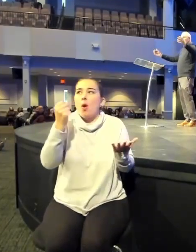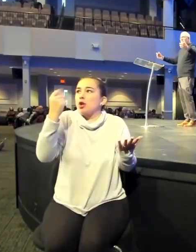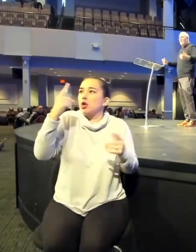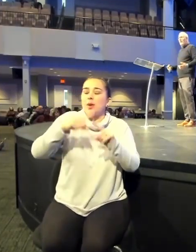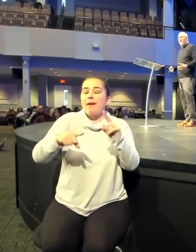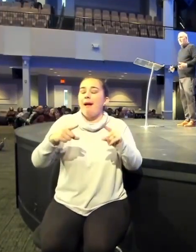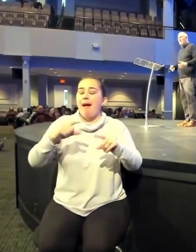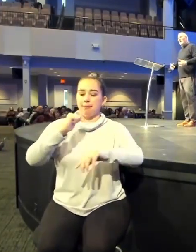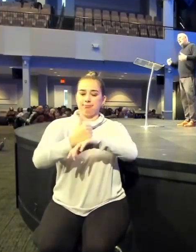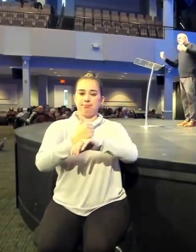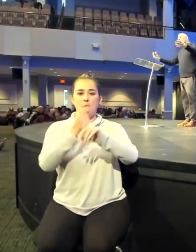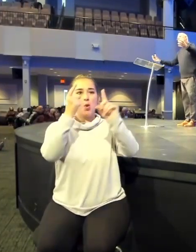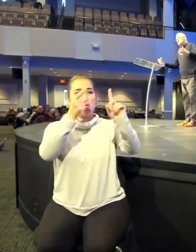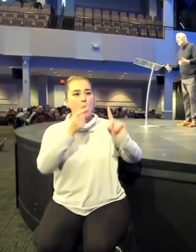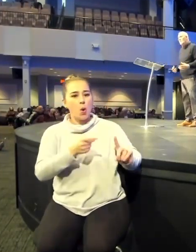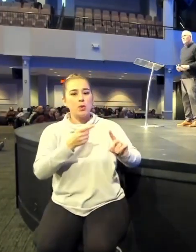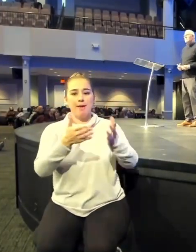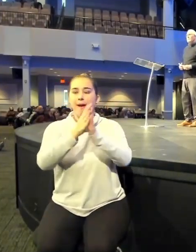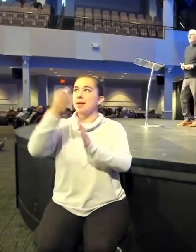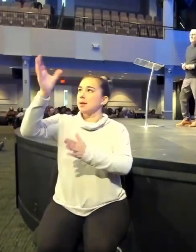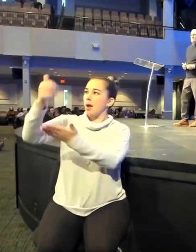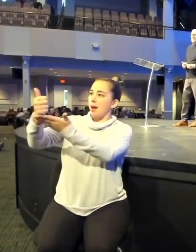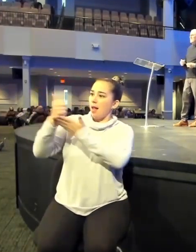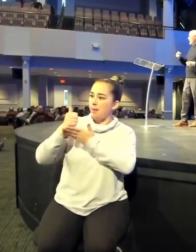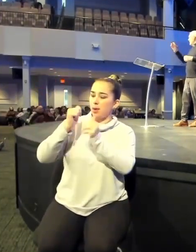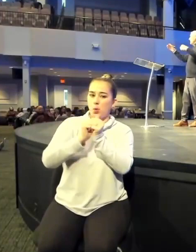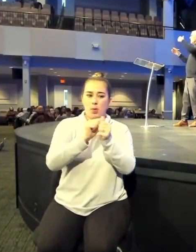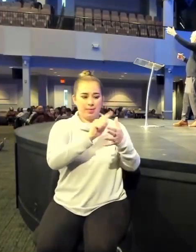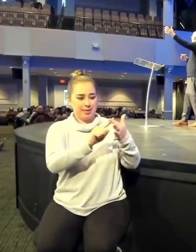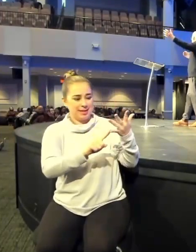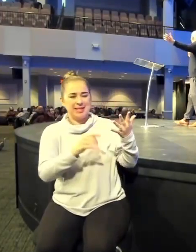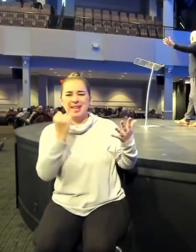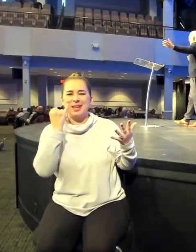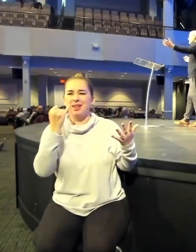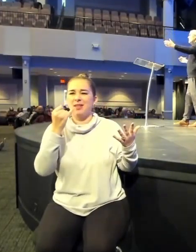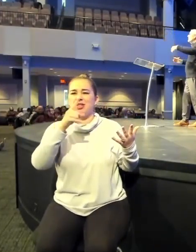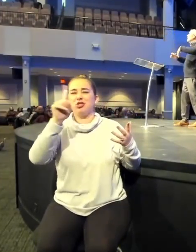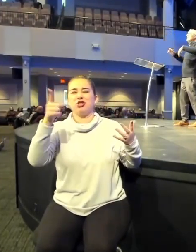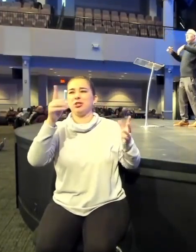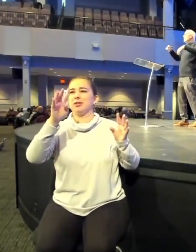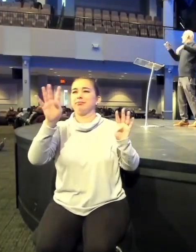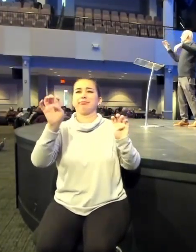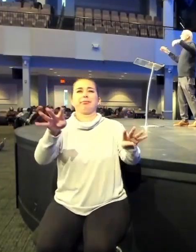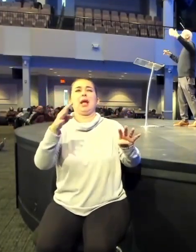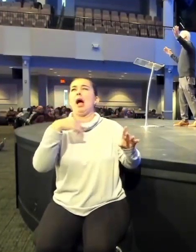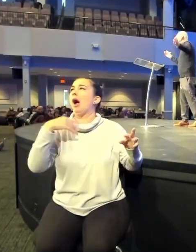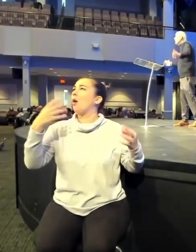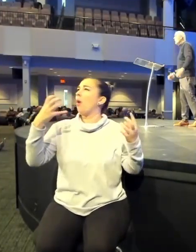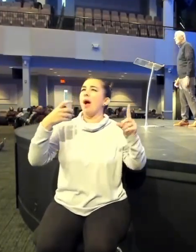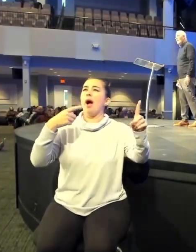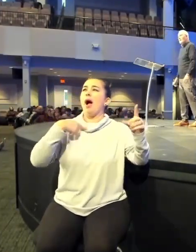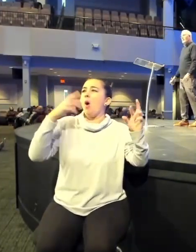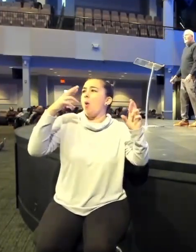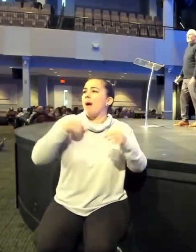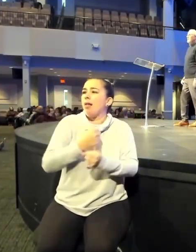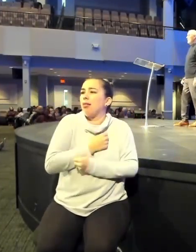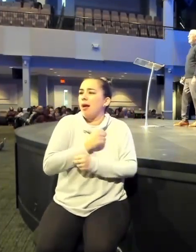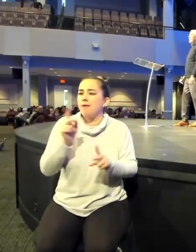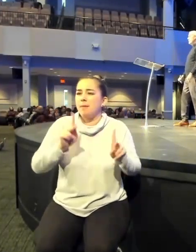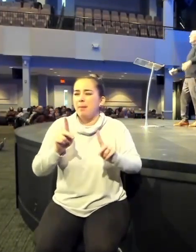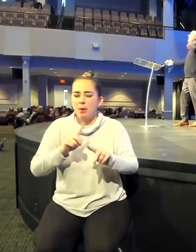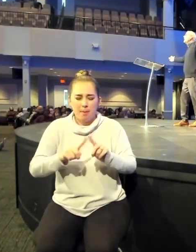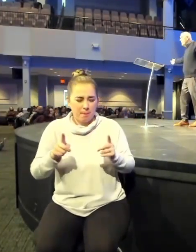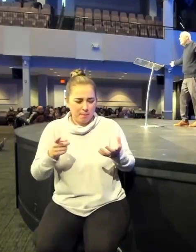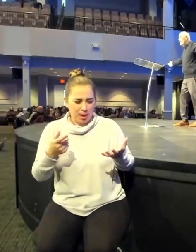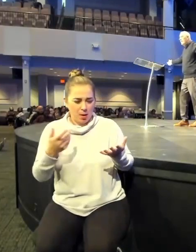some goals for your life and ask God to help you with something that you're just aiming for in the dark and say, well, I hope I love people more. What does that mean?